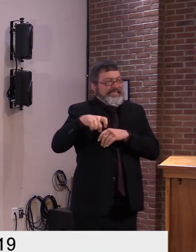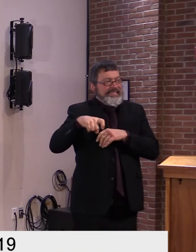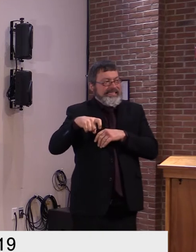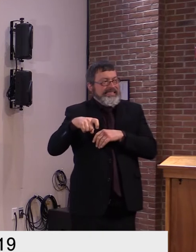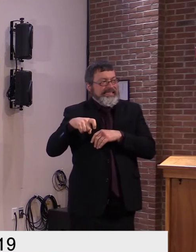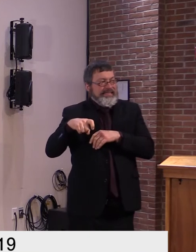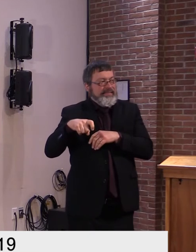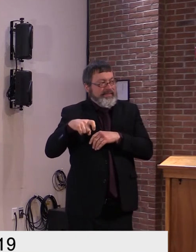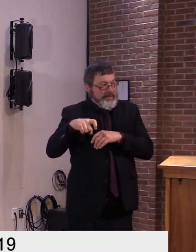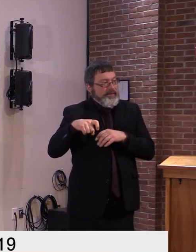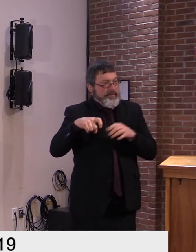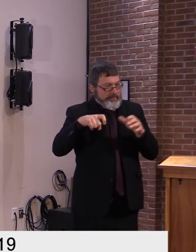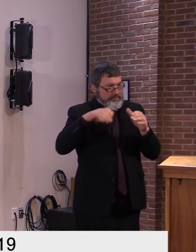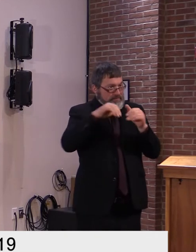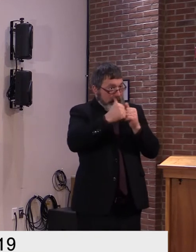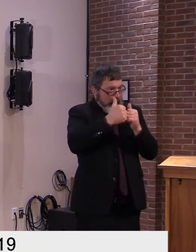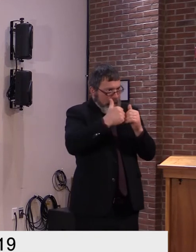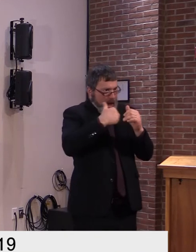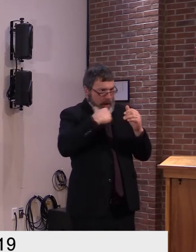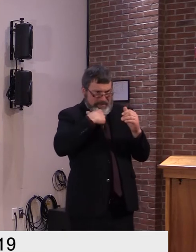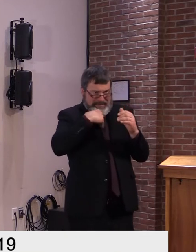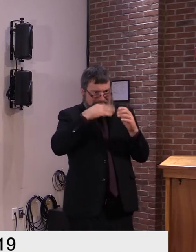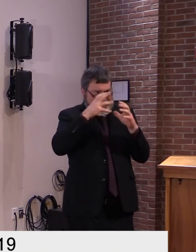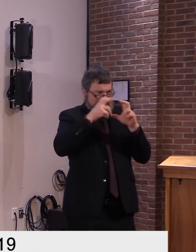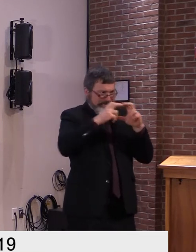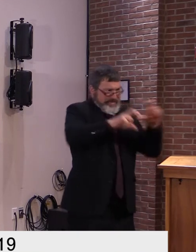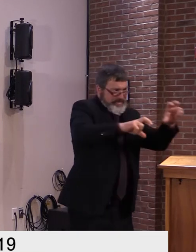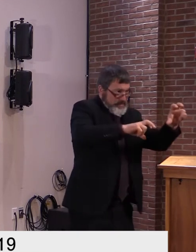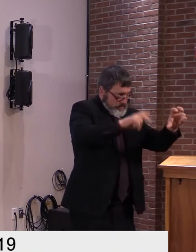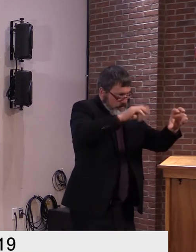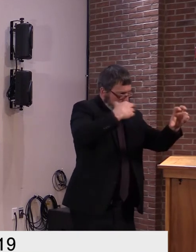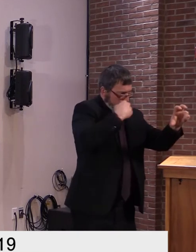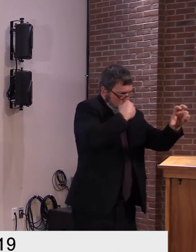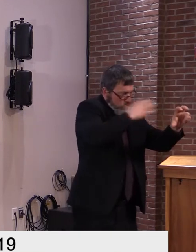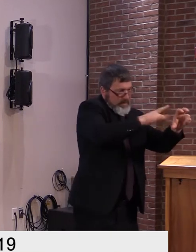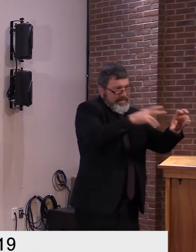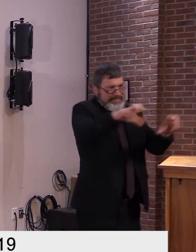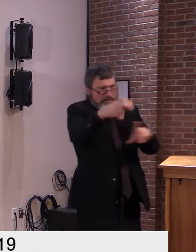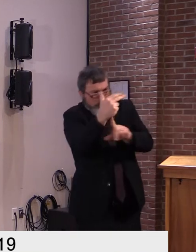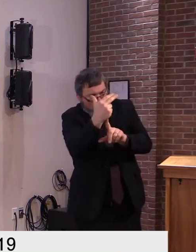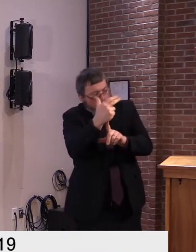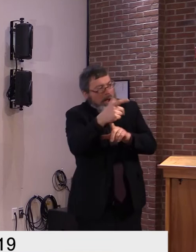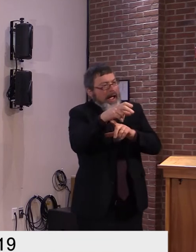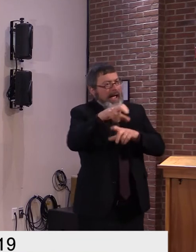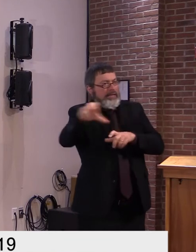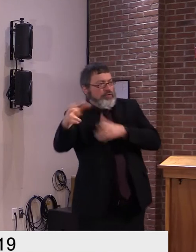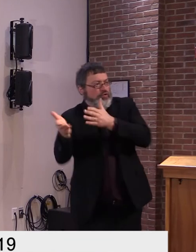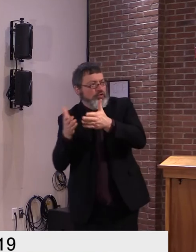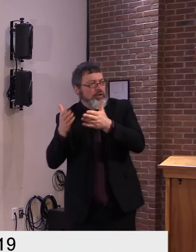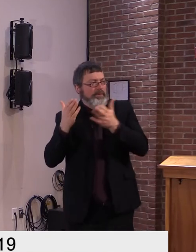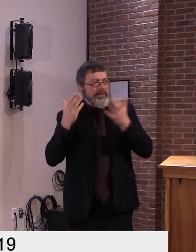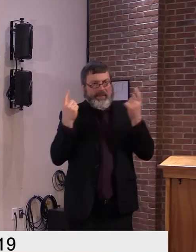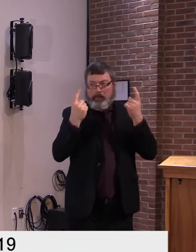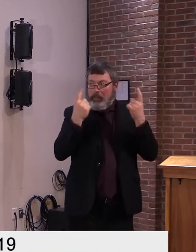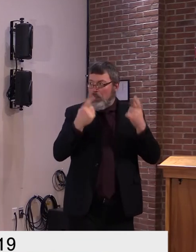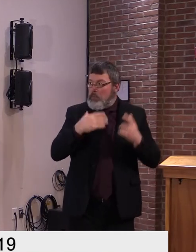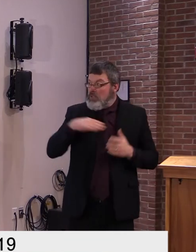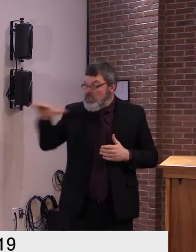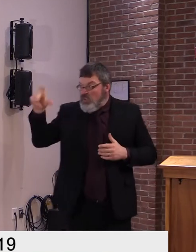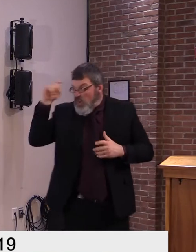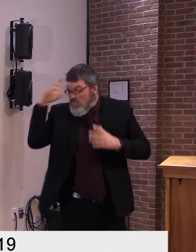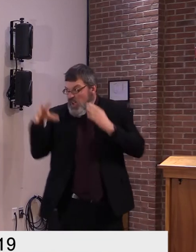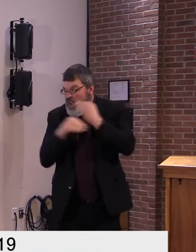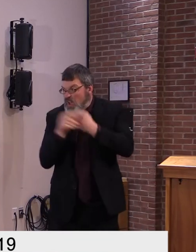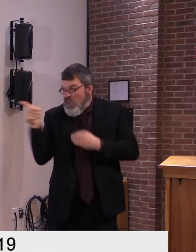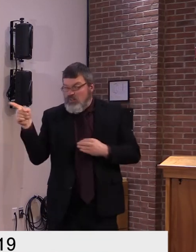again, too soon to tell, and I think, I don't know if the governor wants to add to any of this, but before Secretary Young, do you have anything to add? Yeah.